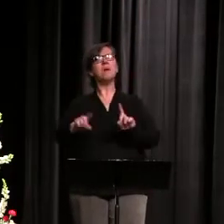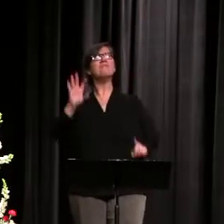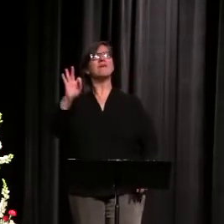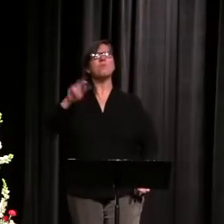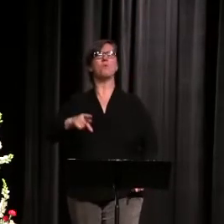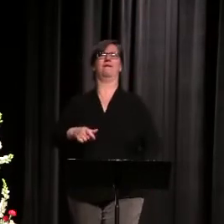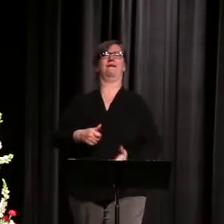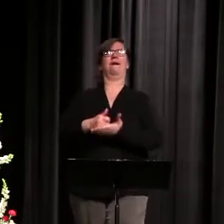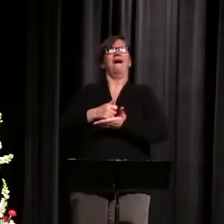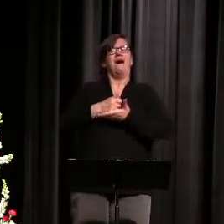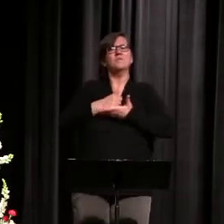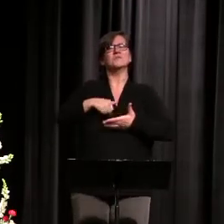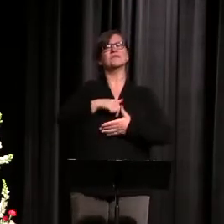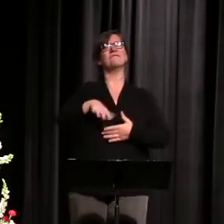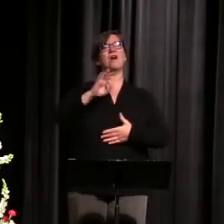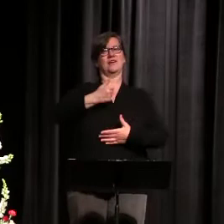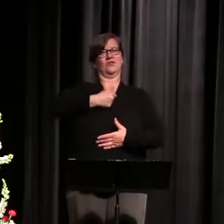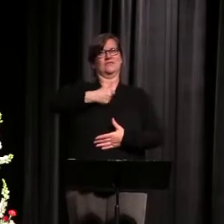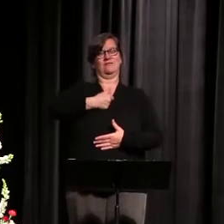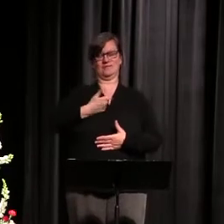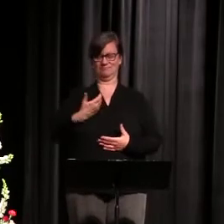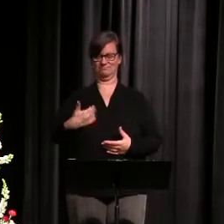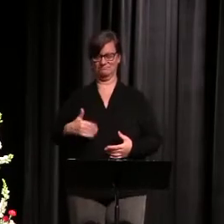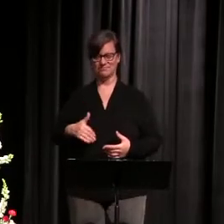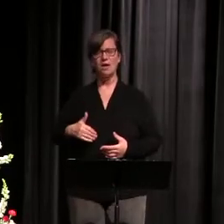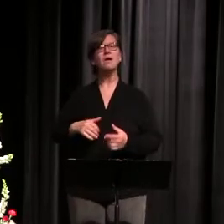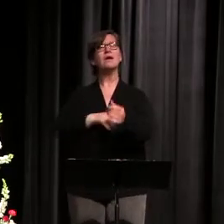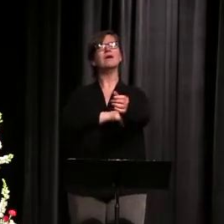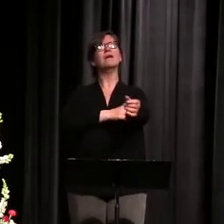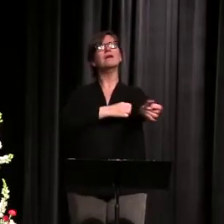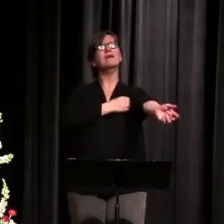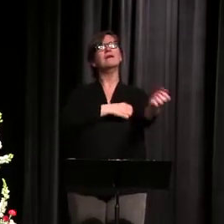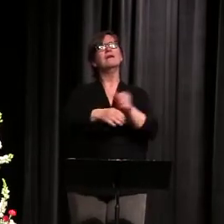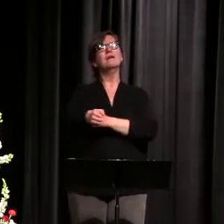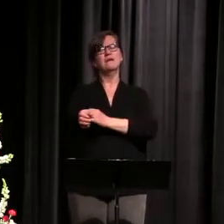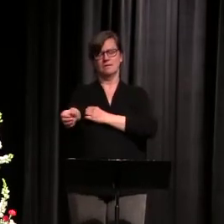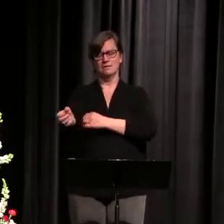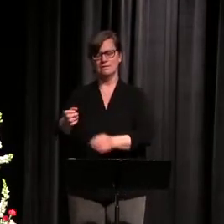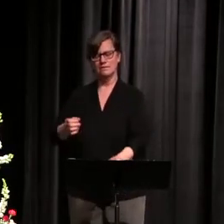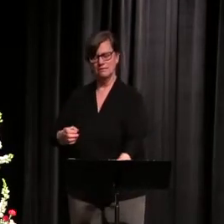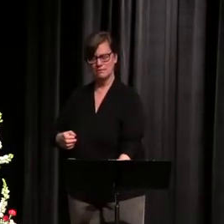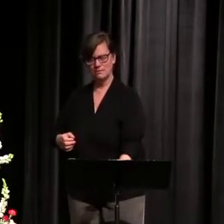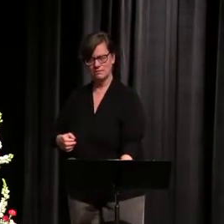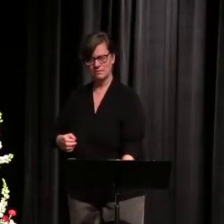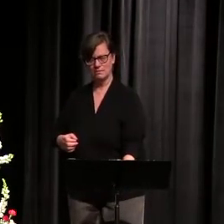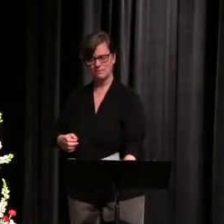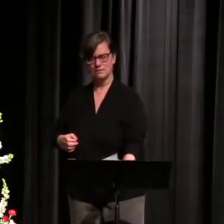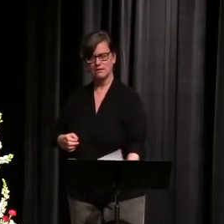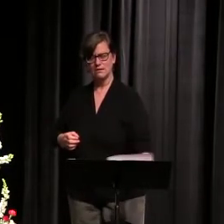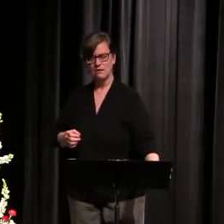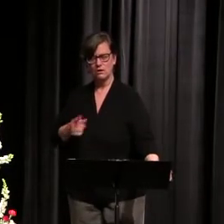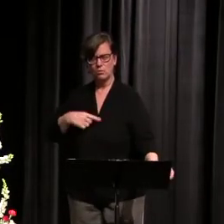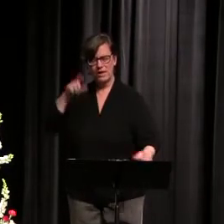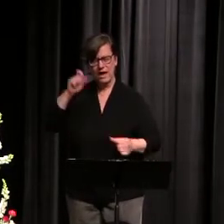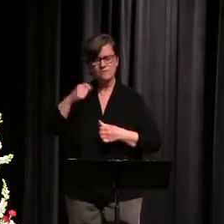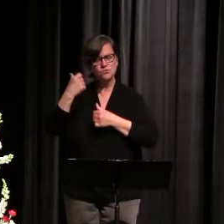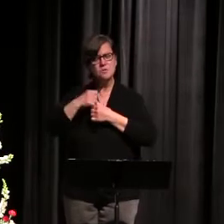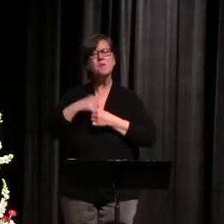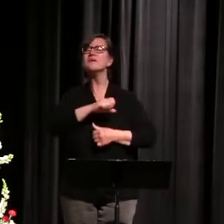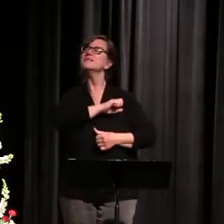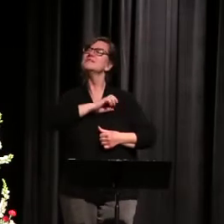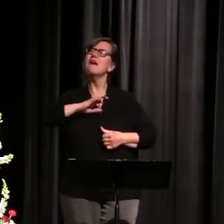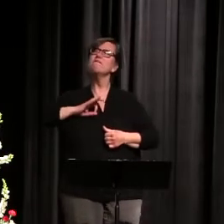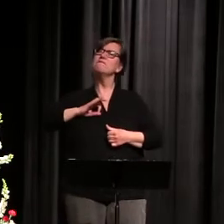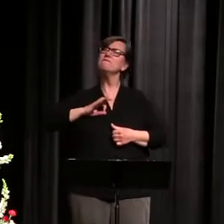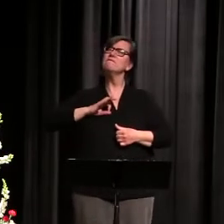ourselves. I think we all have to take a moment to thank and acknowledge the backbone of this school, the staff. Everything that